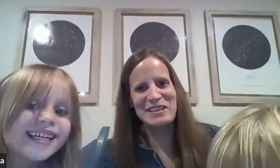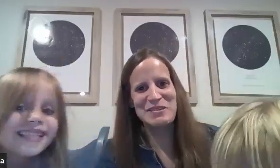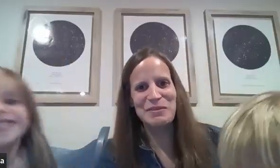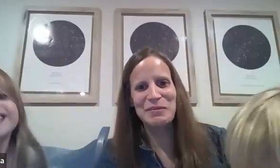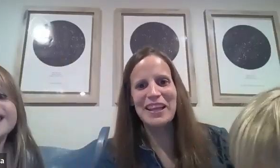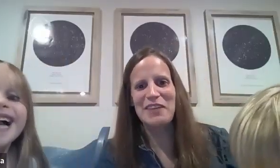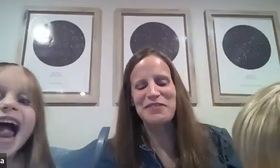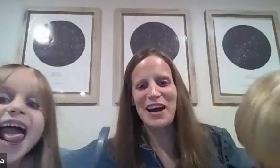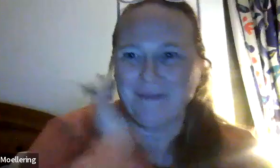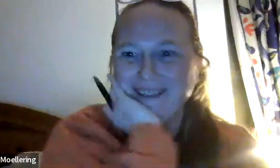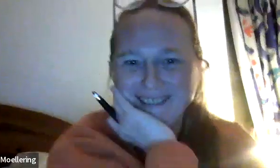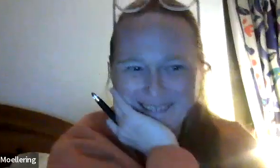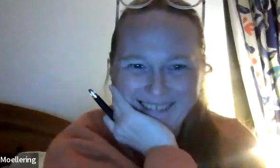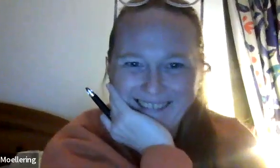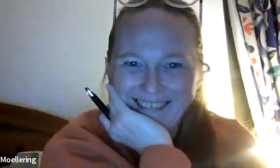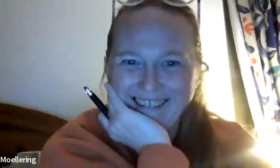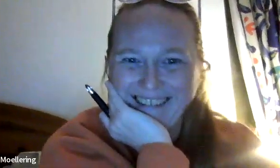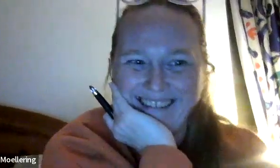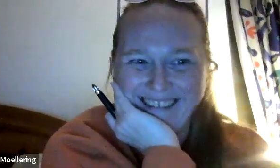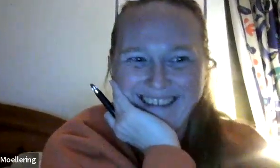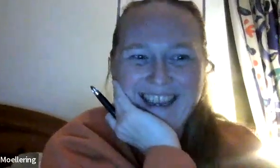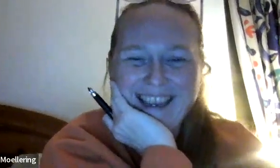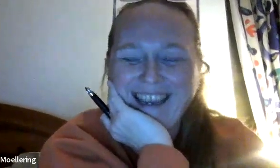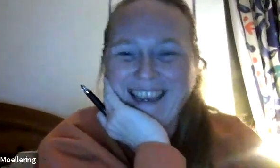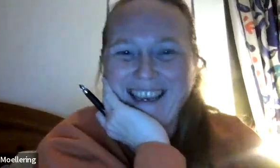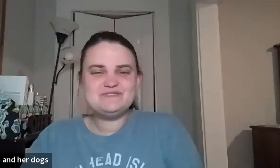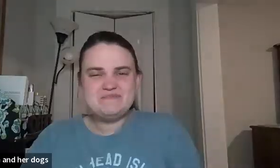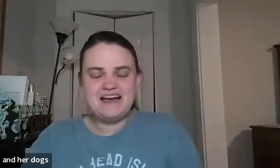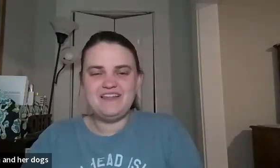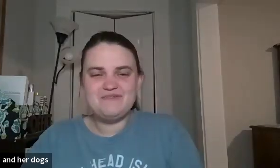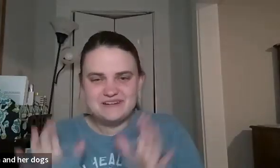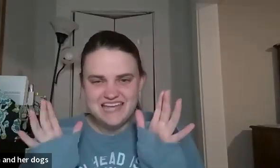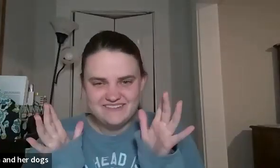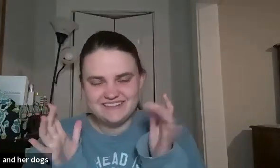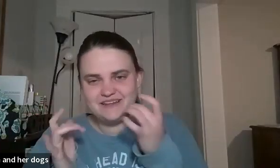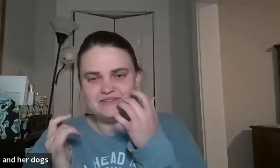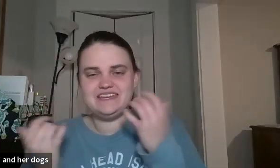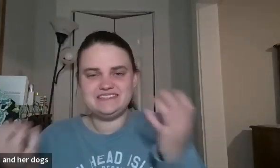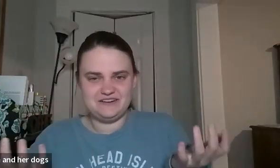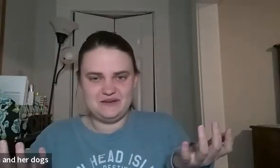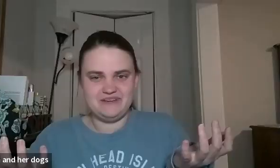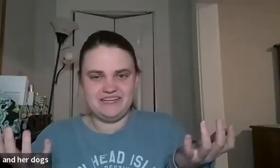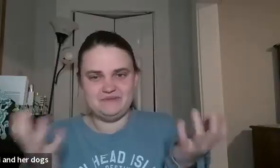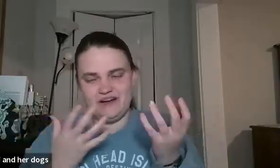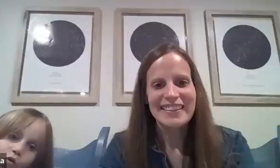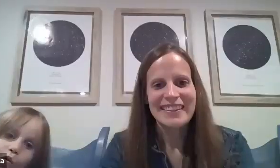you. We really Y'all had were fun. awesome. That was great. Yeah. It was fun. I love always having the kids that are coming in and watching it,